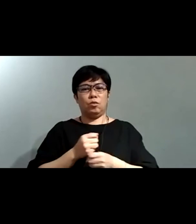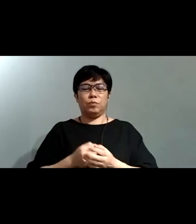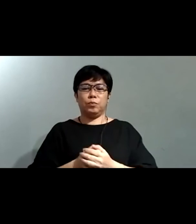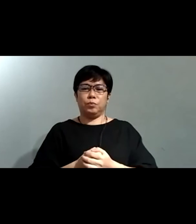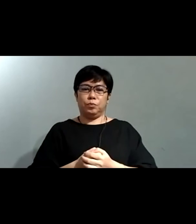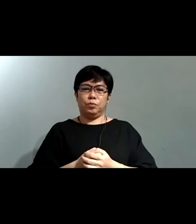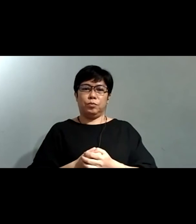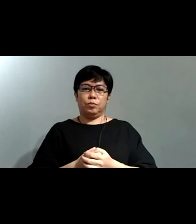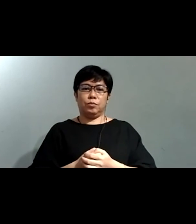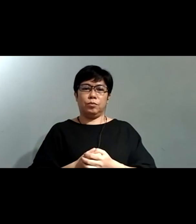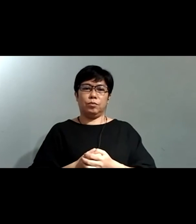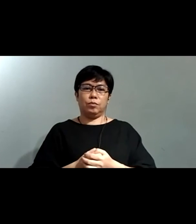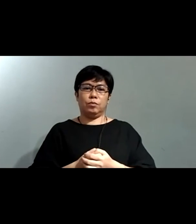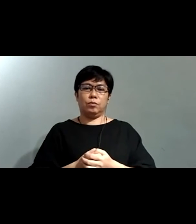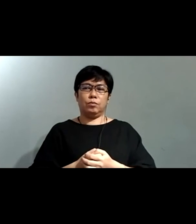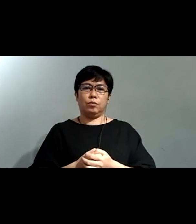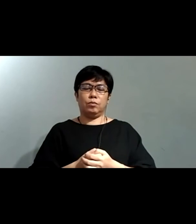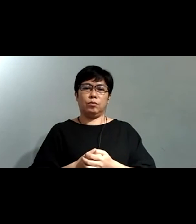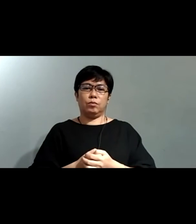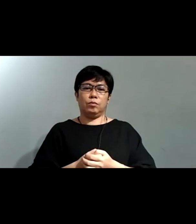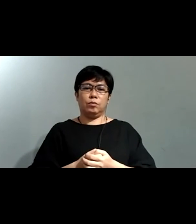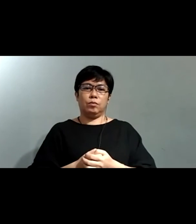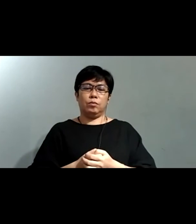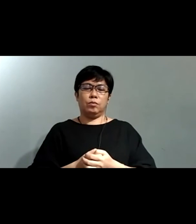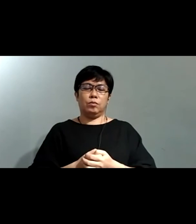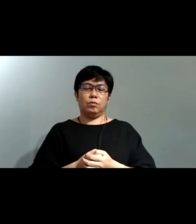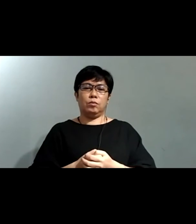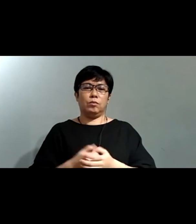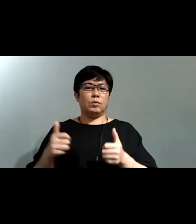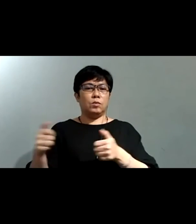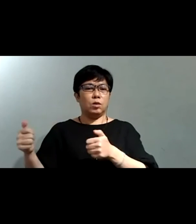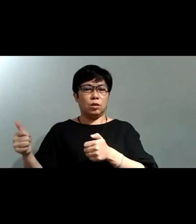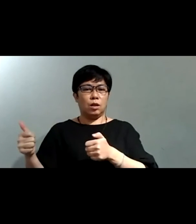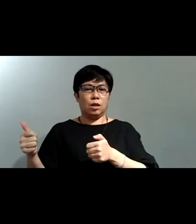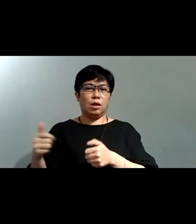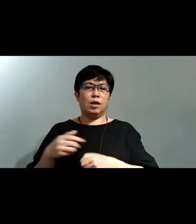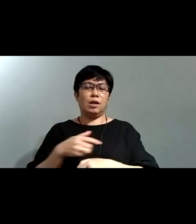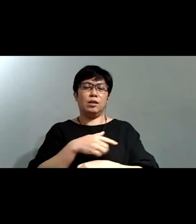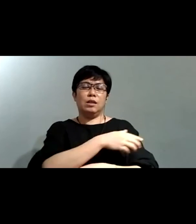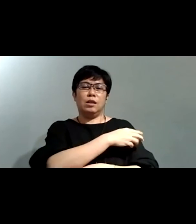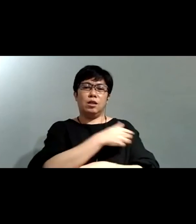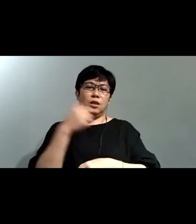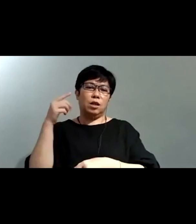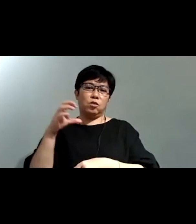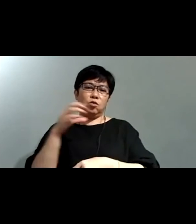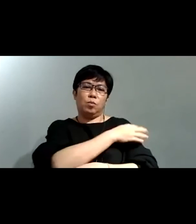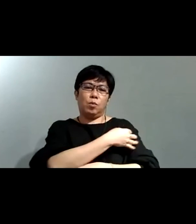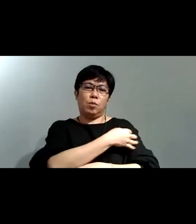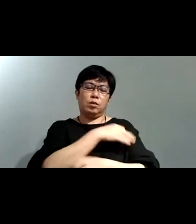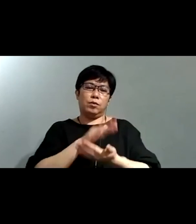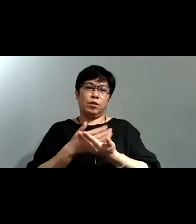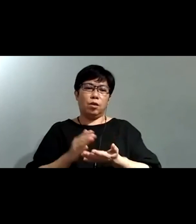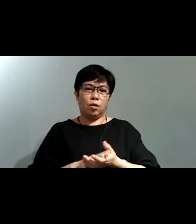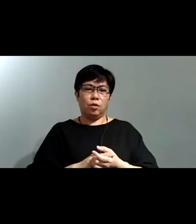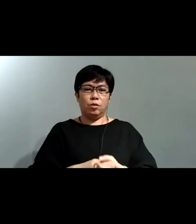thank you for Dr. Jones just share his word, how to build the trust over